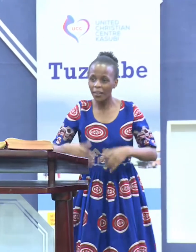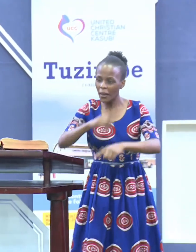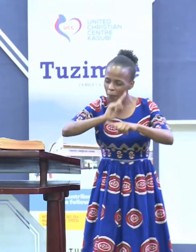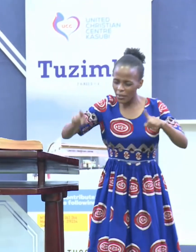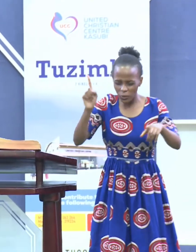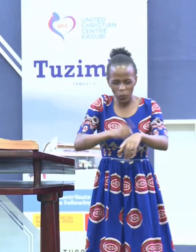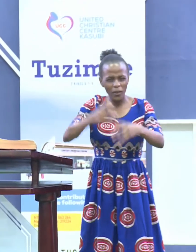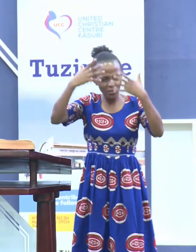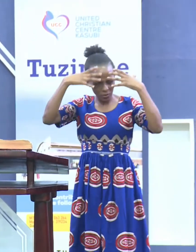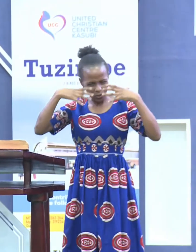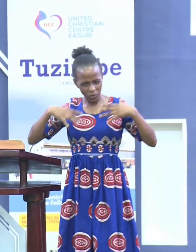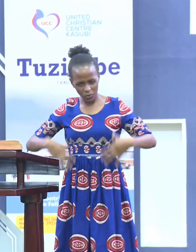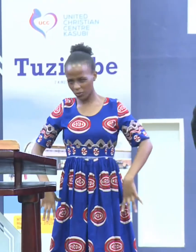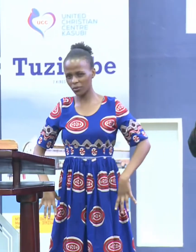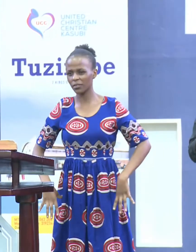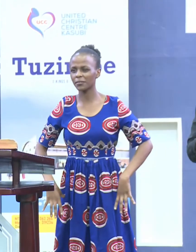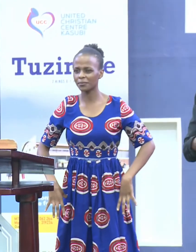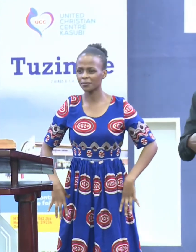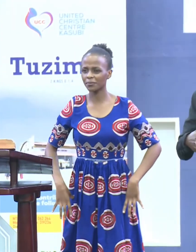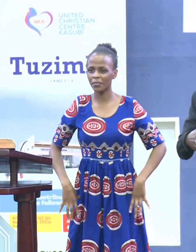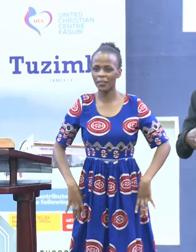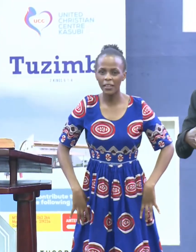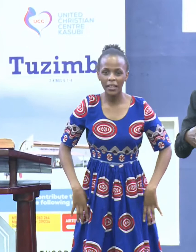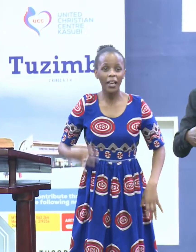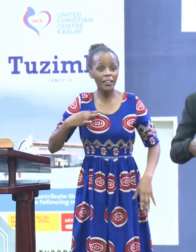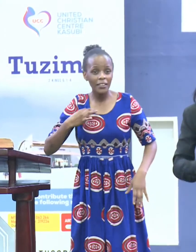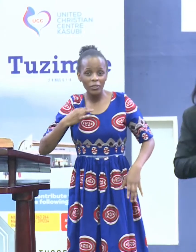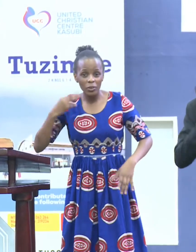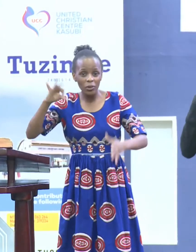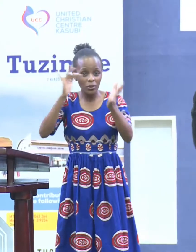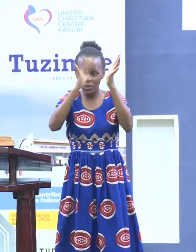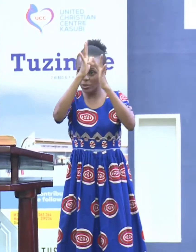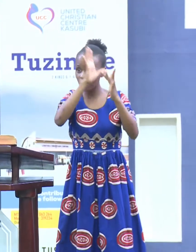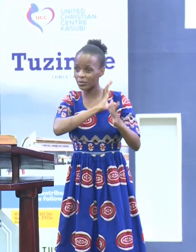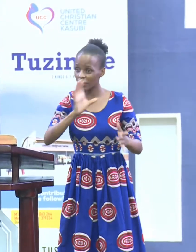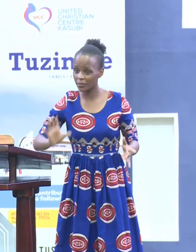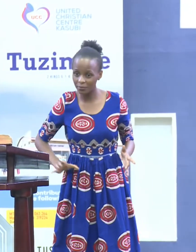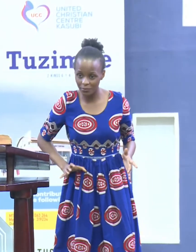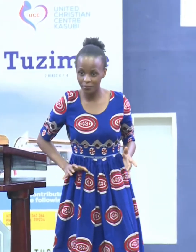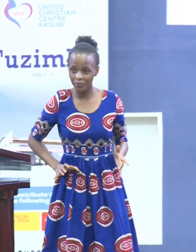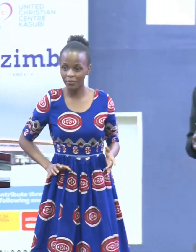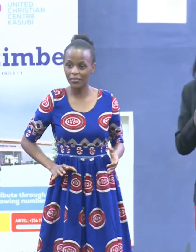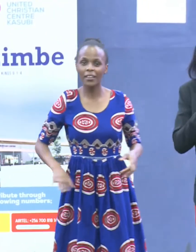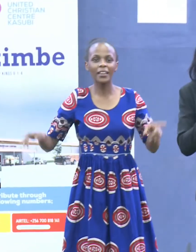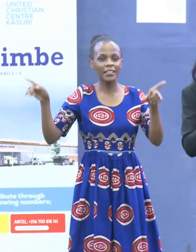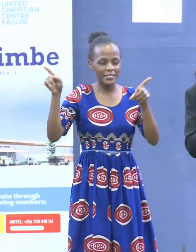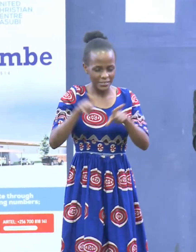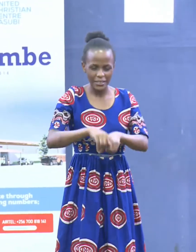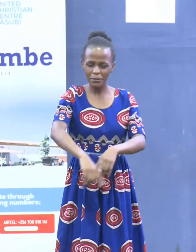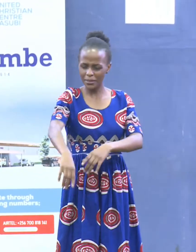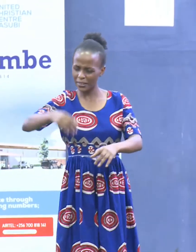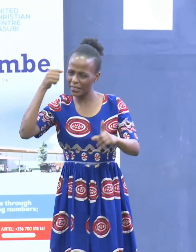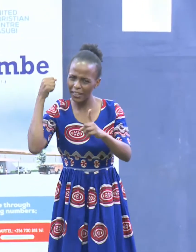fear. But whenever we dress the garment of Jesus Christ, and